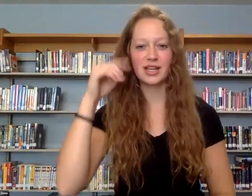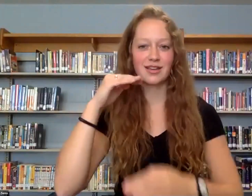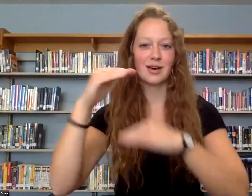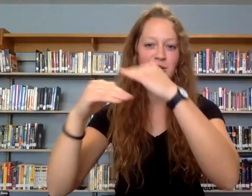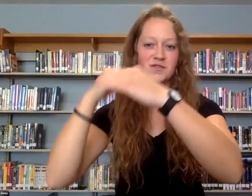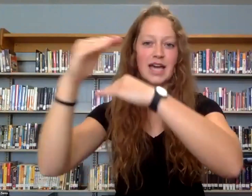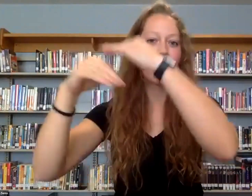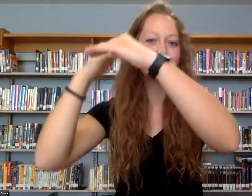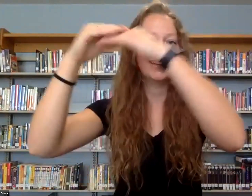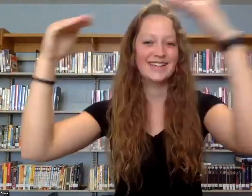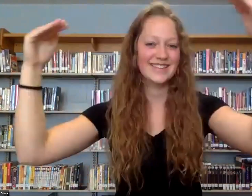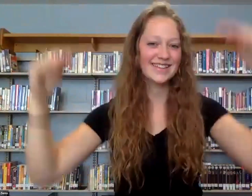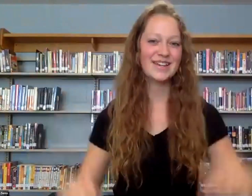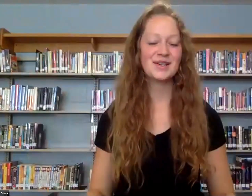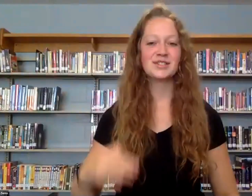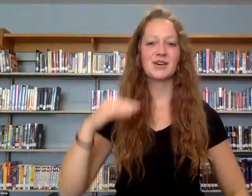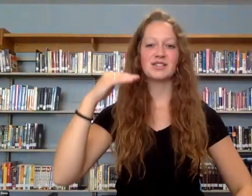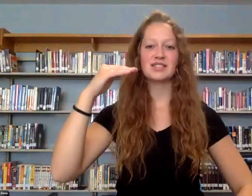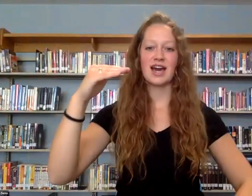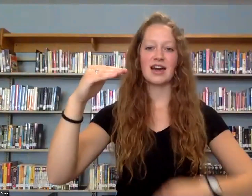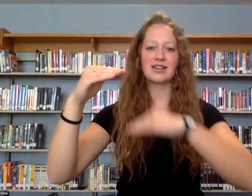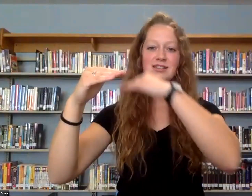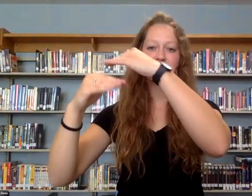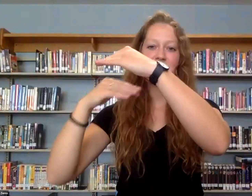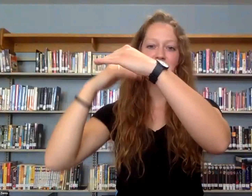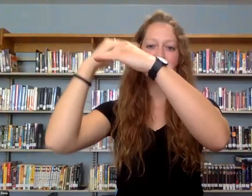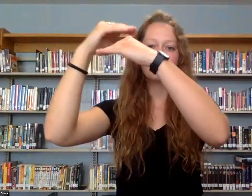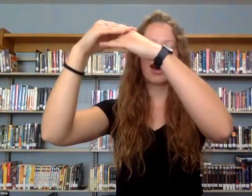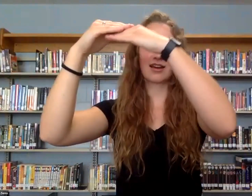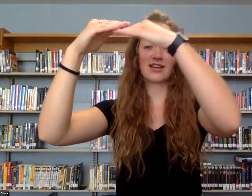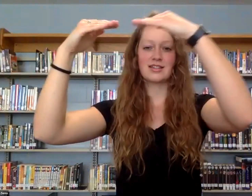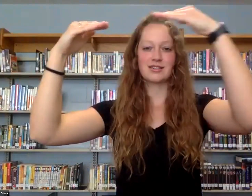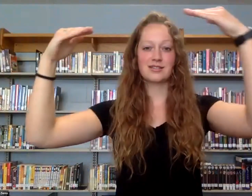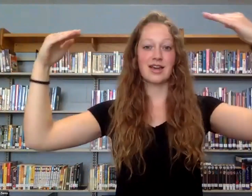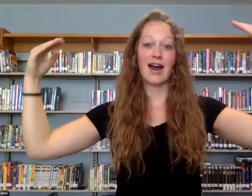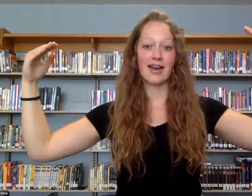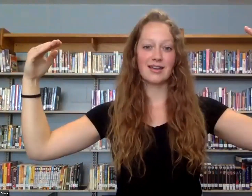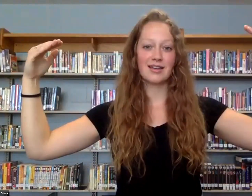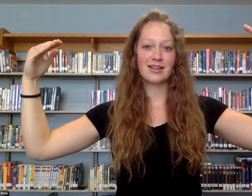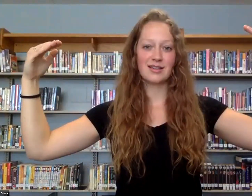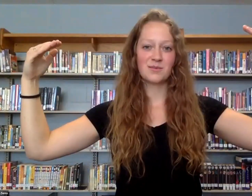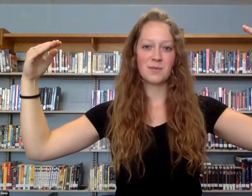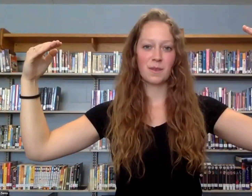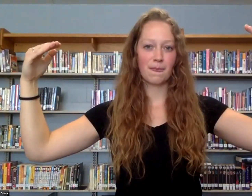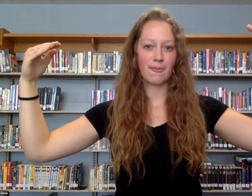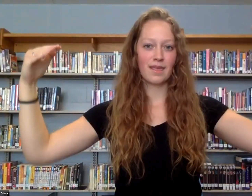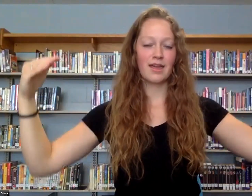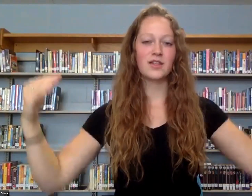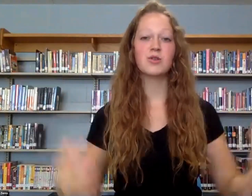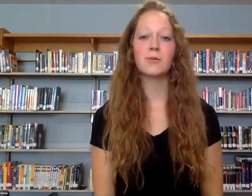a bunch of skies. So stack, stack, stack, sky. And then do you remember from